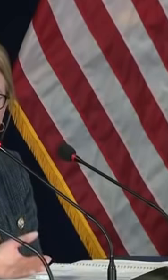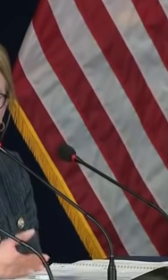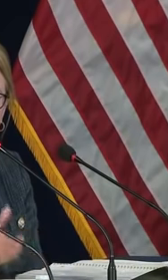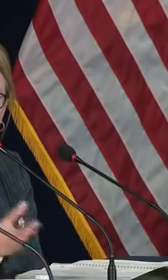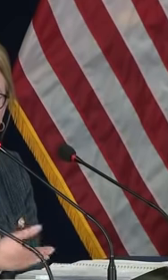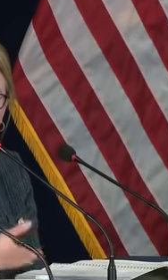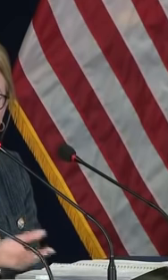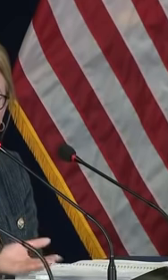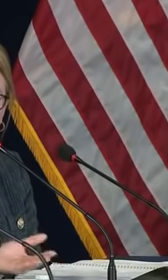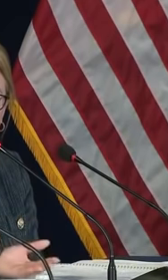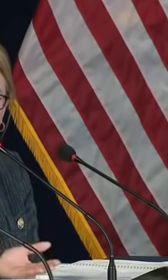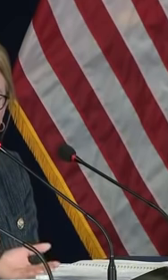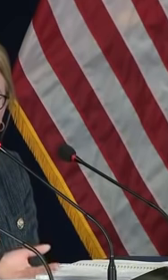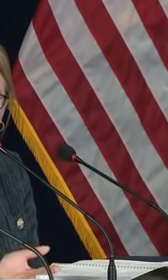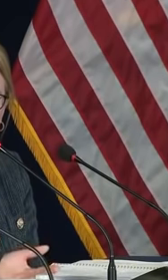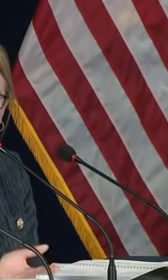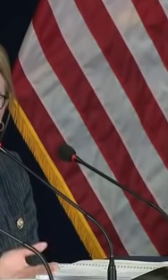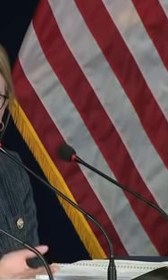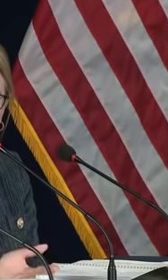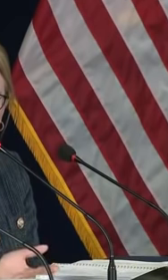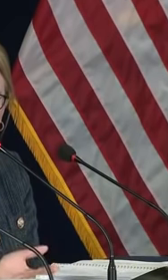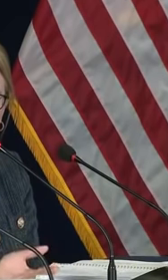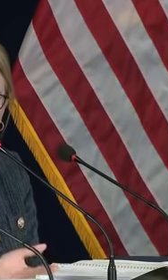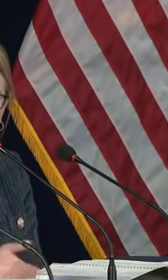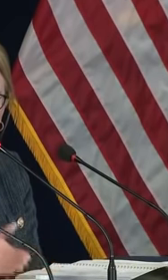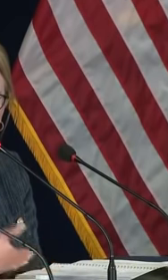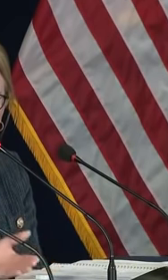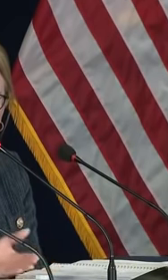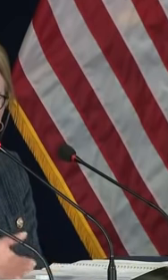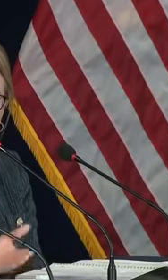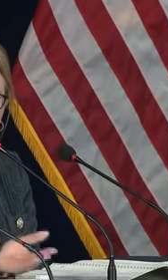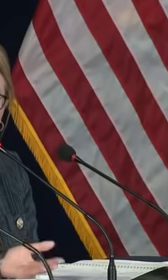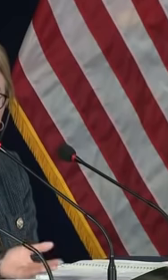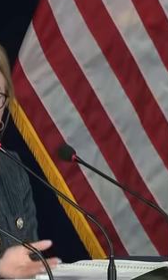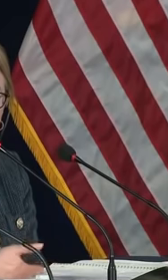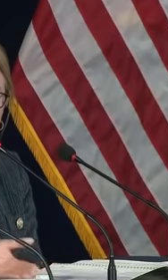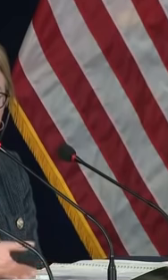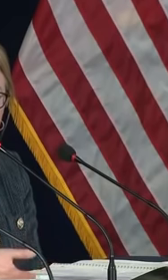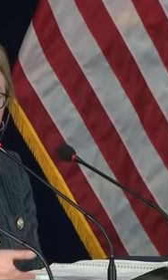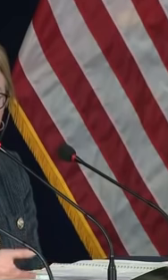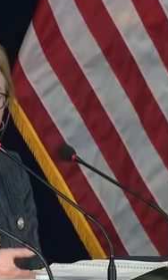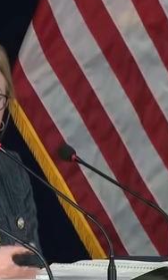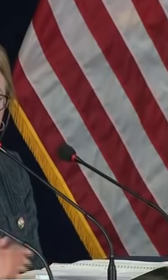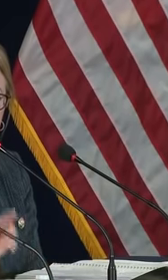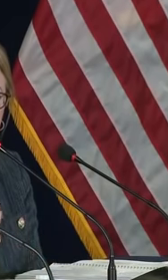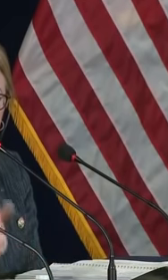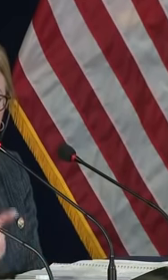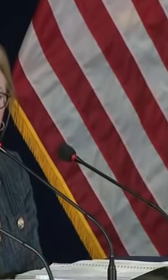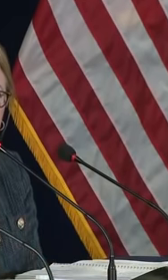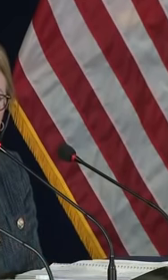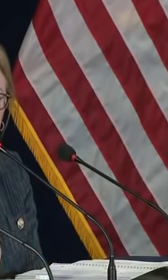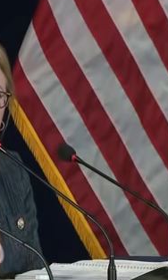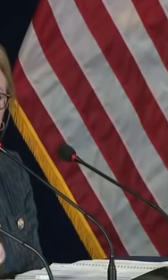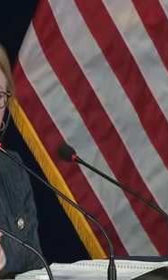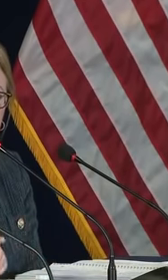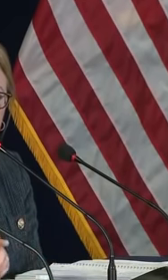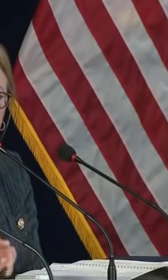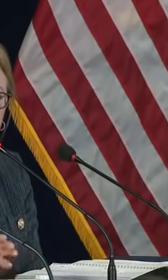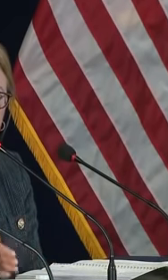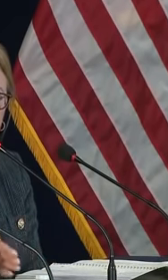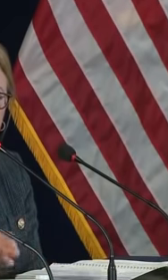source of, we haven't been able to identify the source of exposure, which means where did they get that? From the community. But the important thing